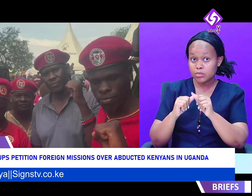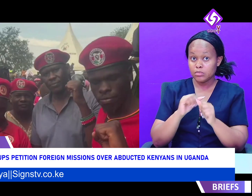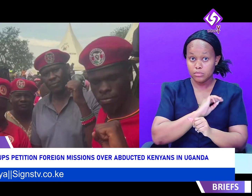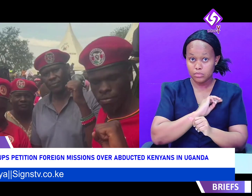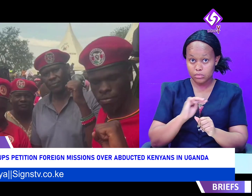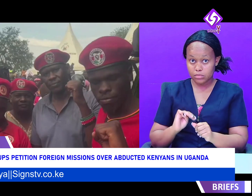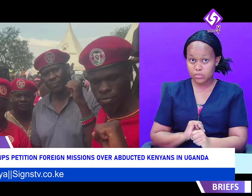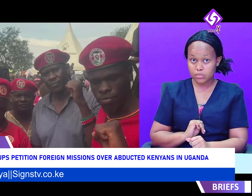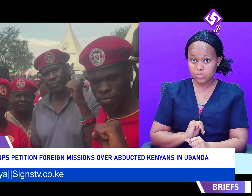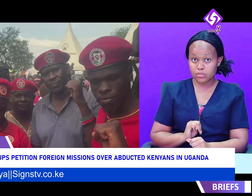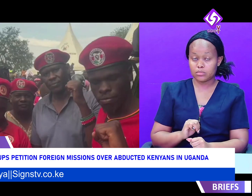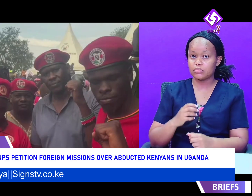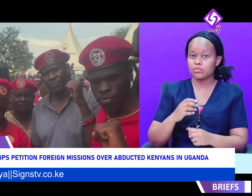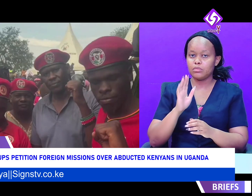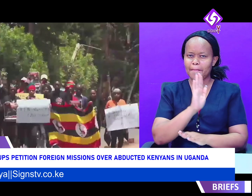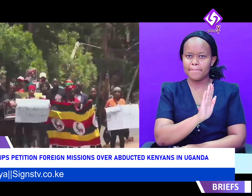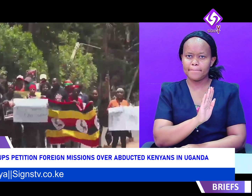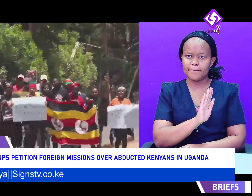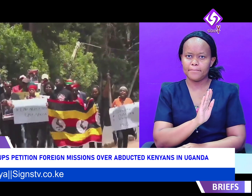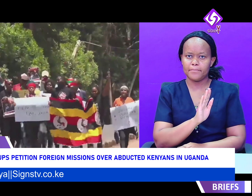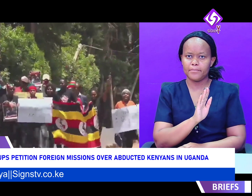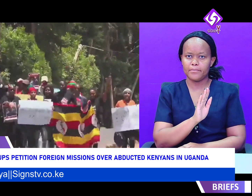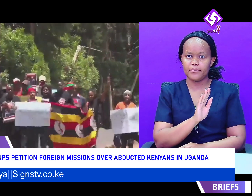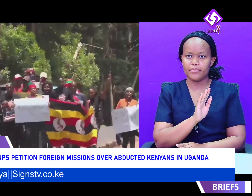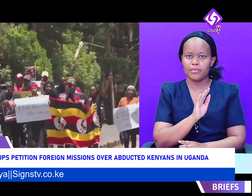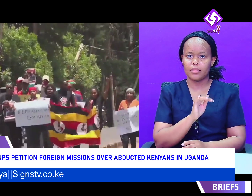United States, the United Kingdom, and other international partners